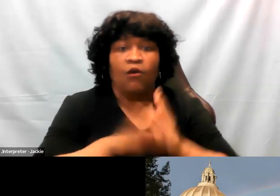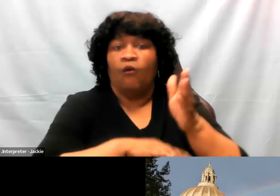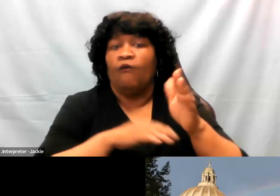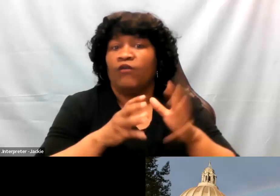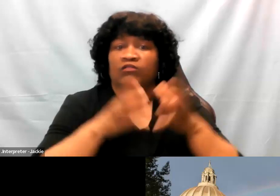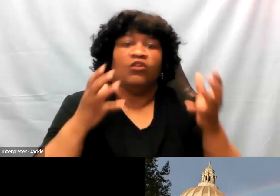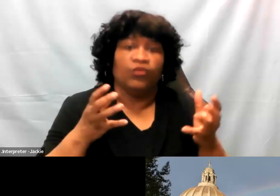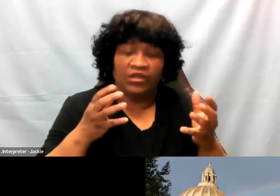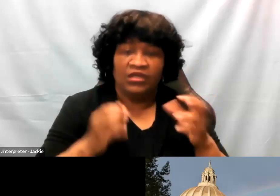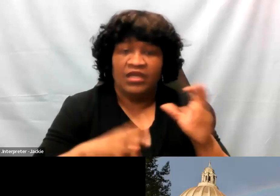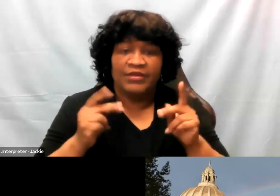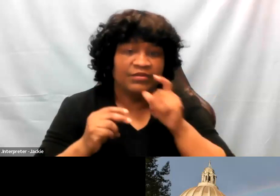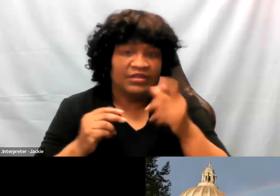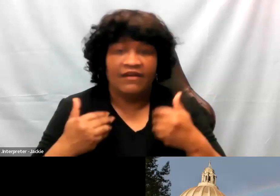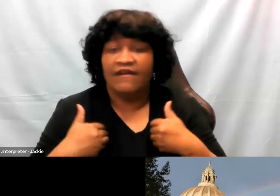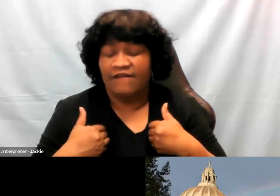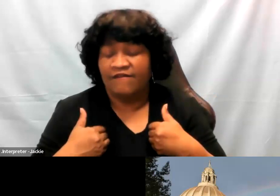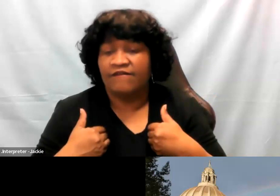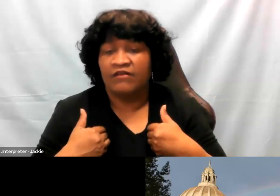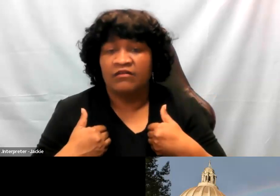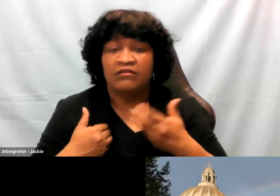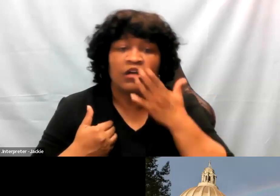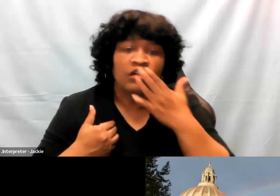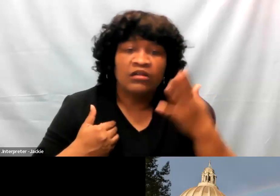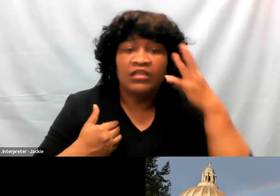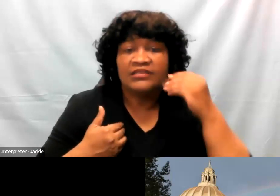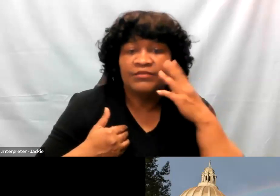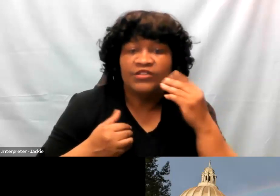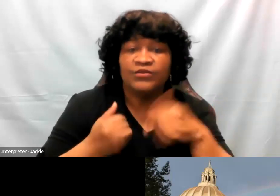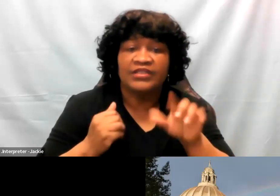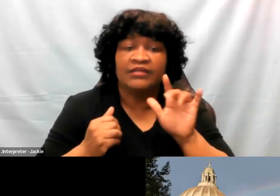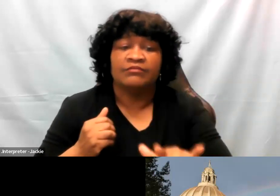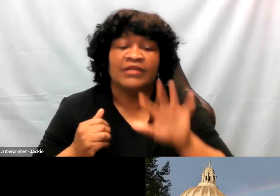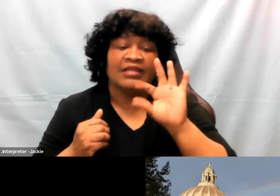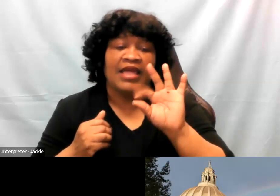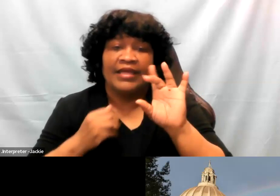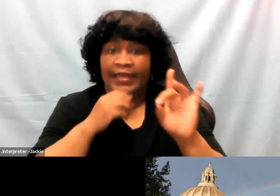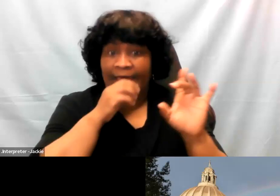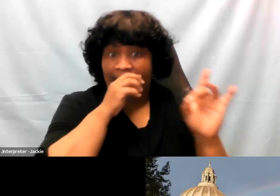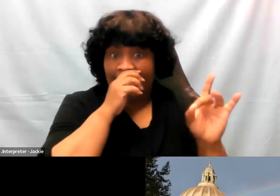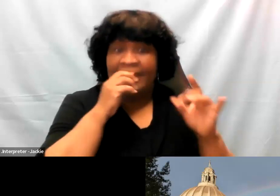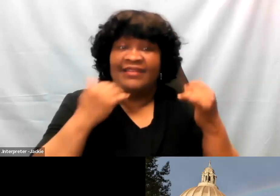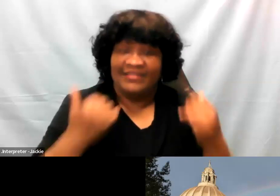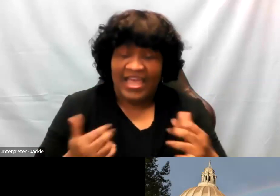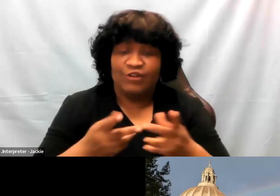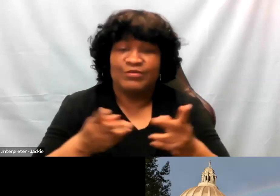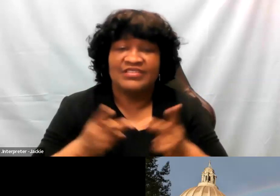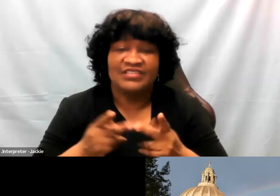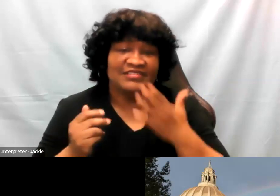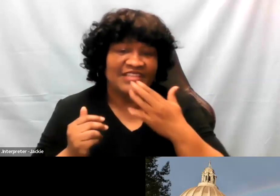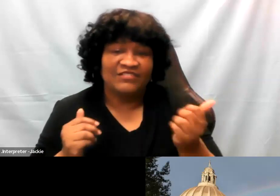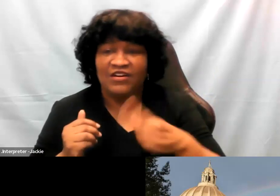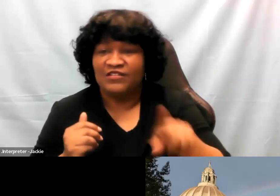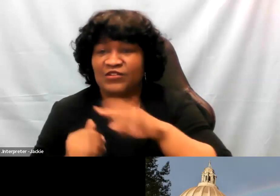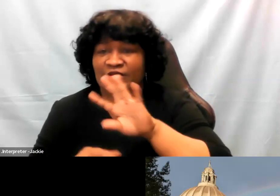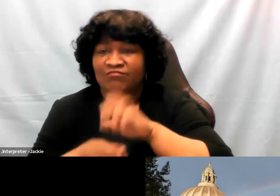and for people not to have a good experience when dialing 988. And so I think now we're in a position, thank you to everyone who's